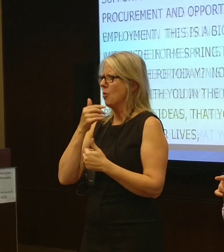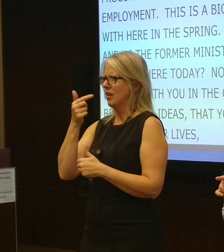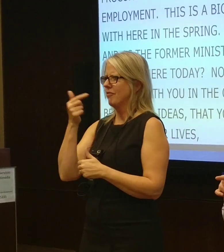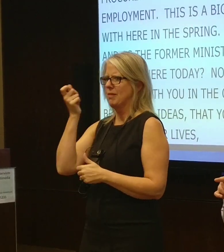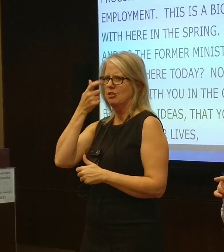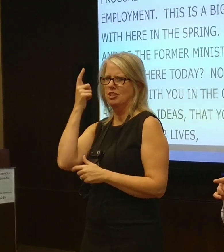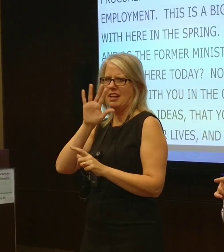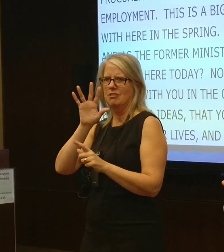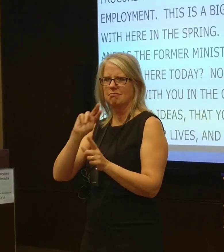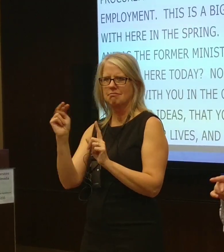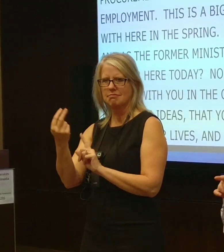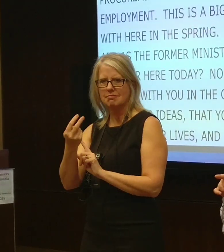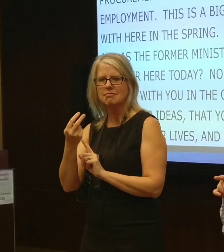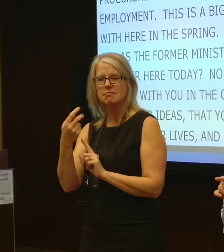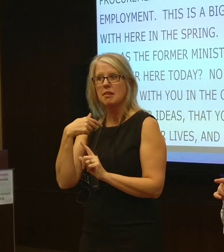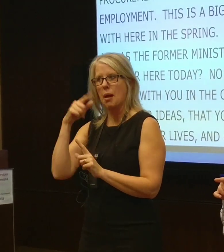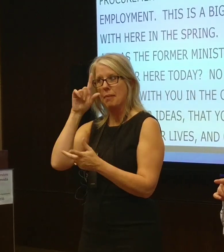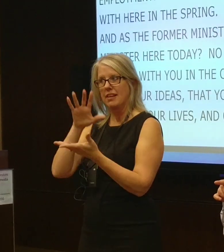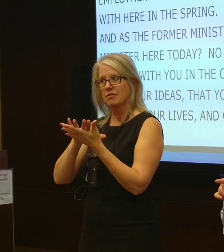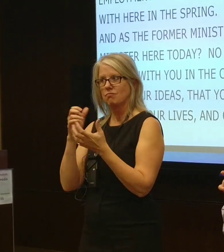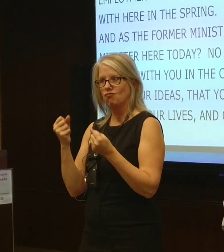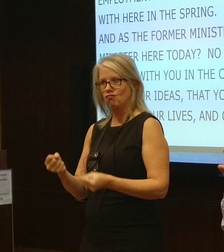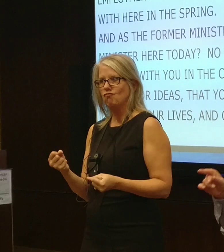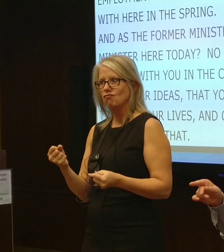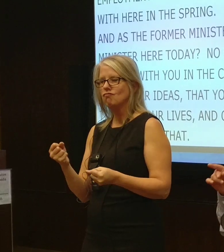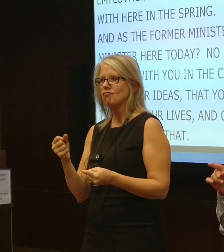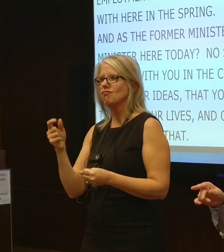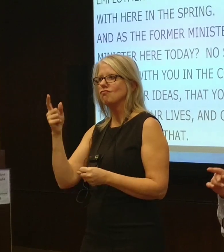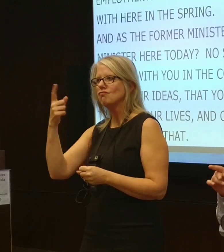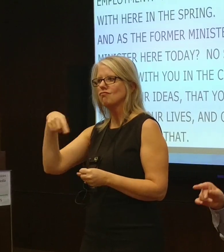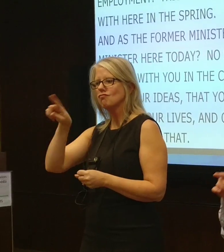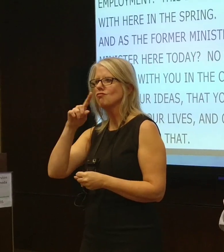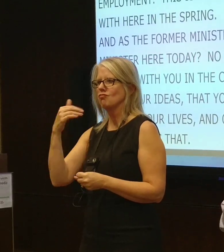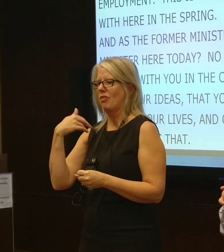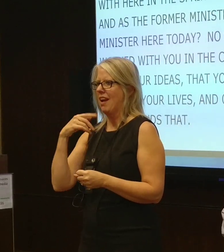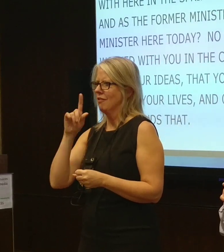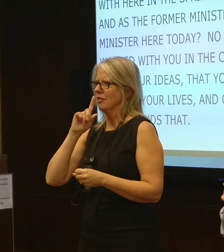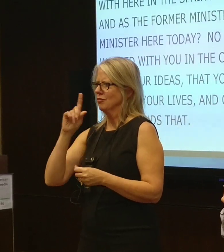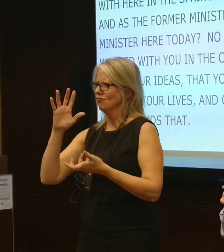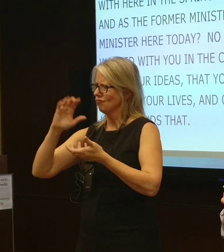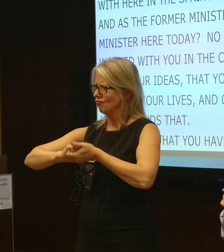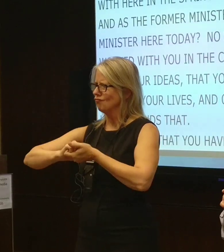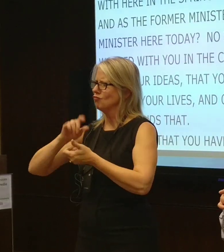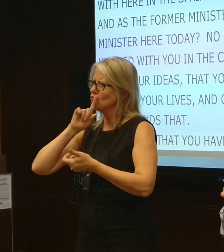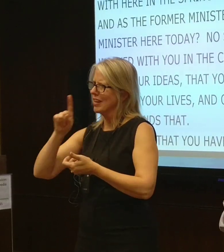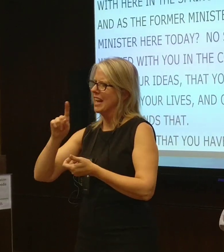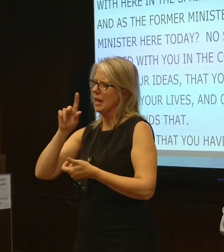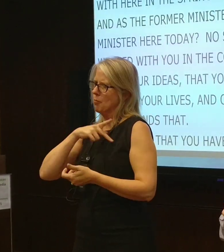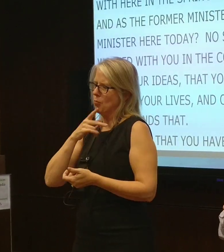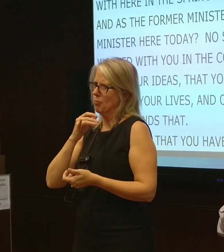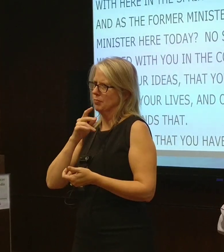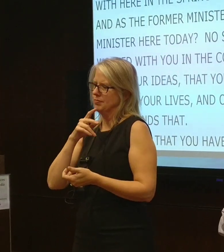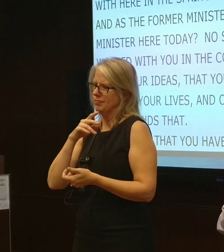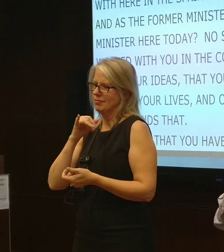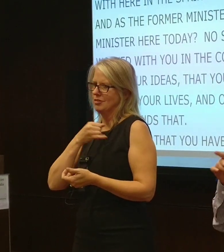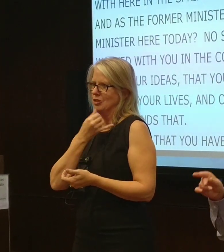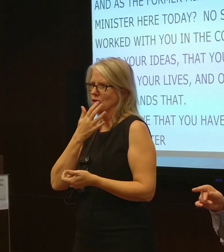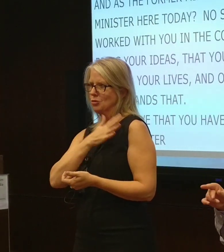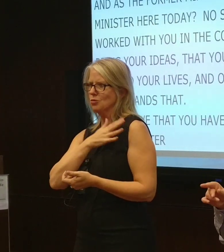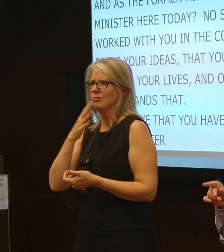that. Okay, so I believe that you have a true partner in this Prime Minister and a true